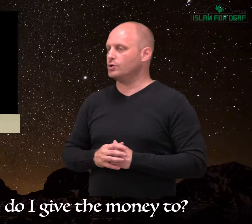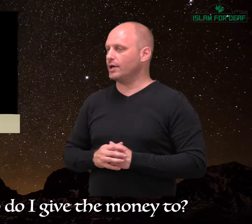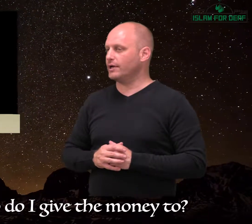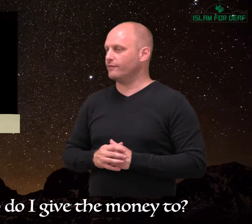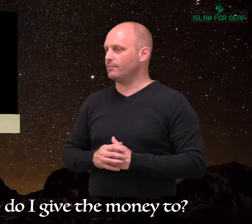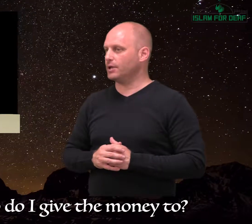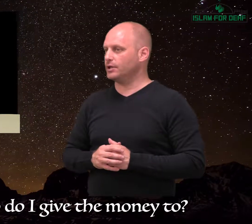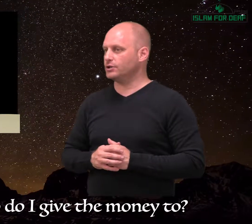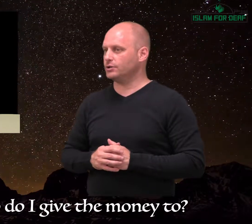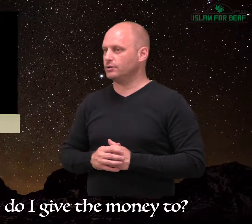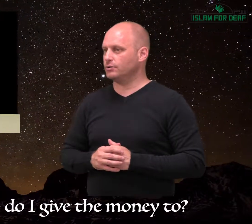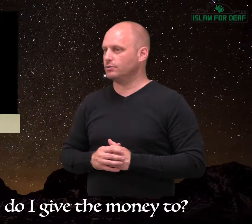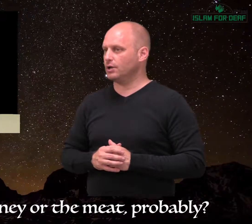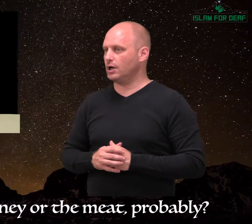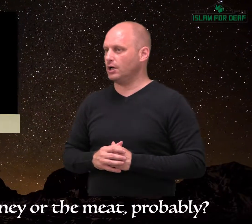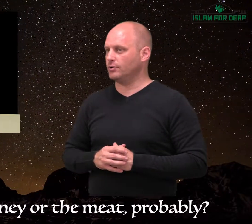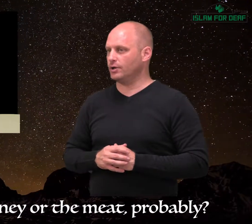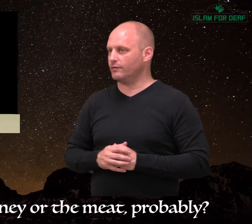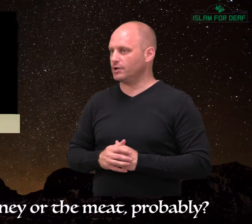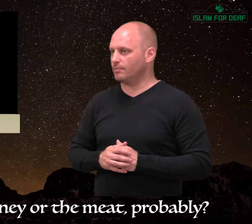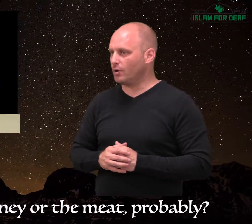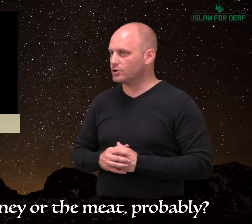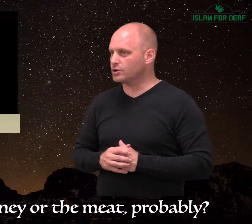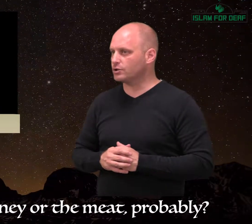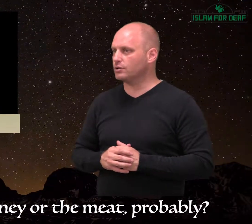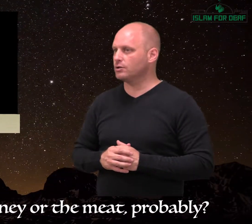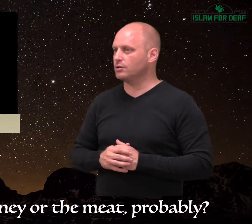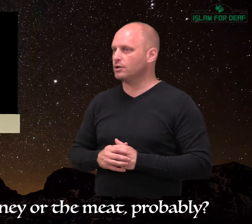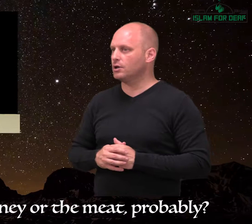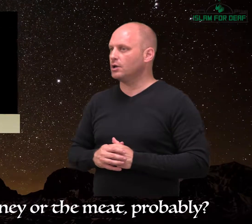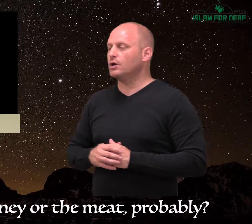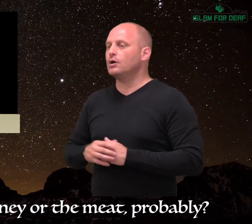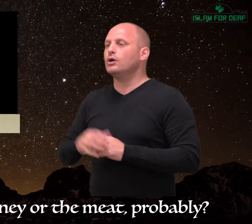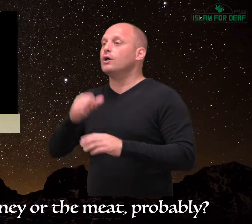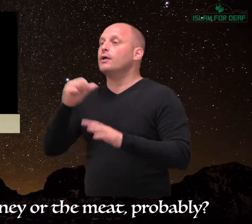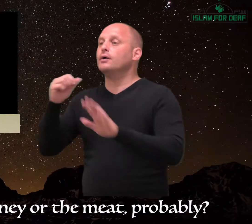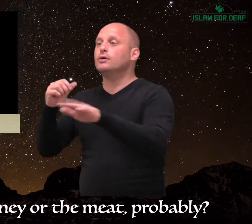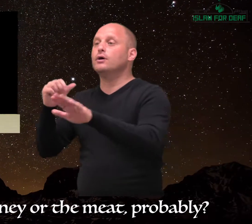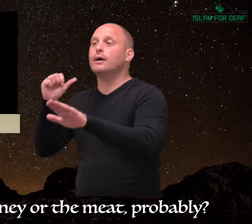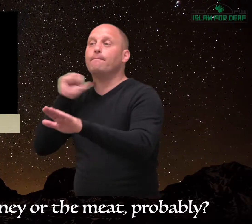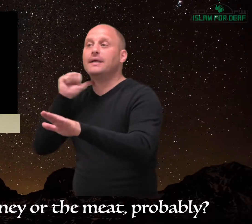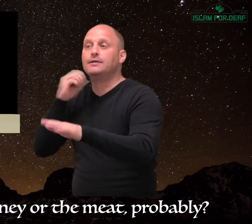Who do I give the money to? The money or the meat, or the meat probably.